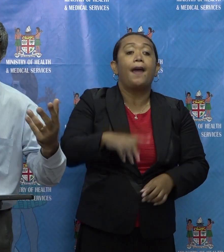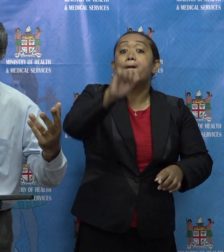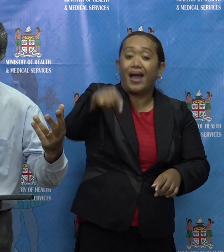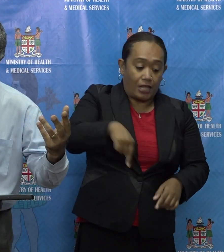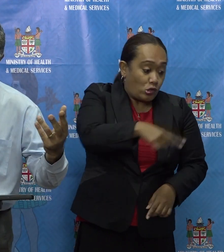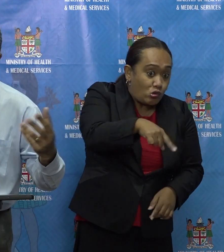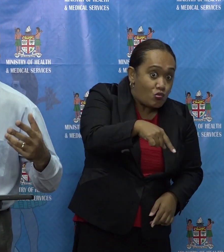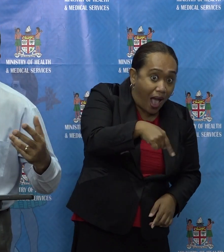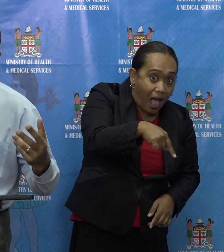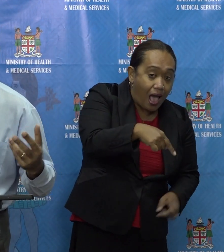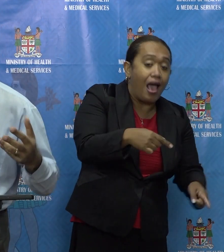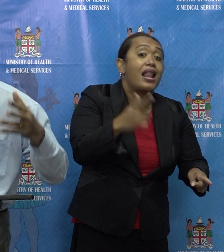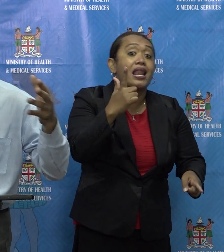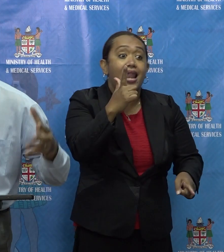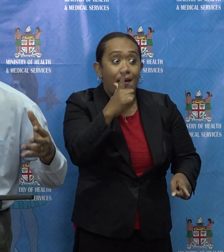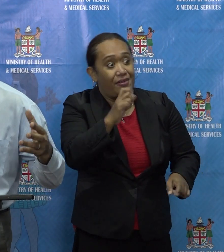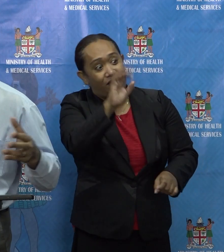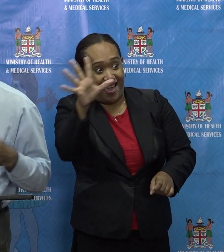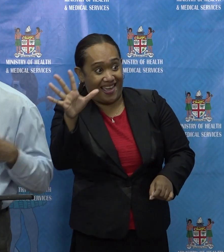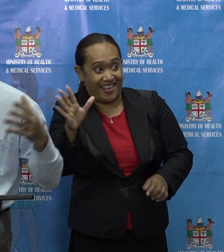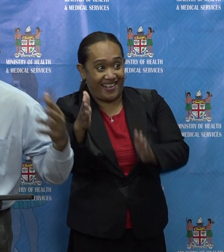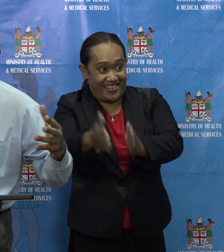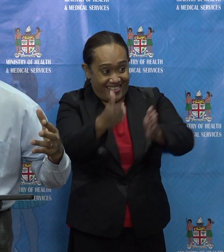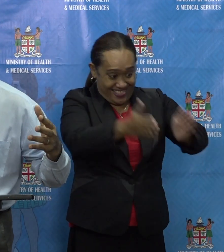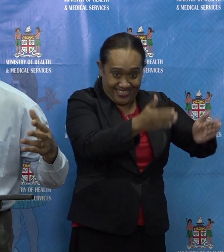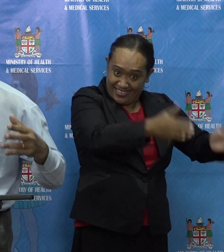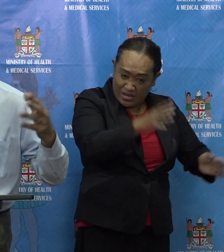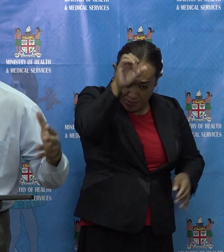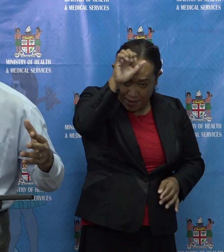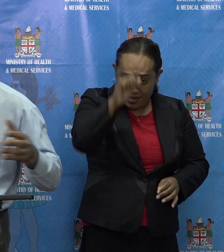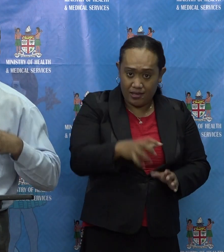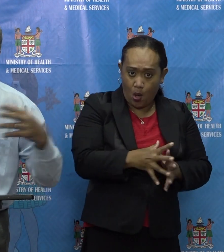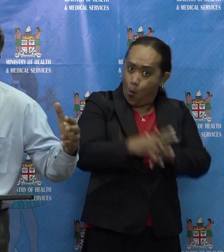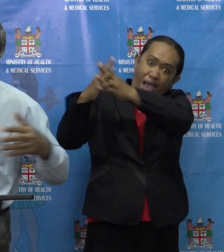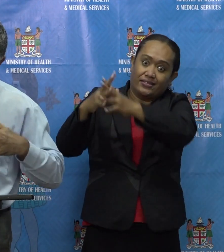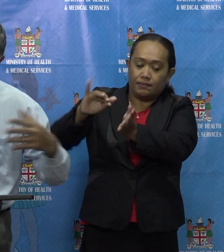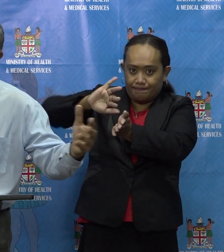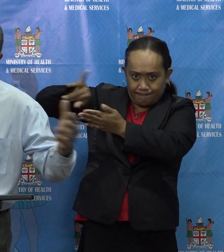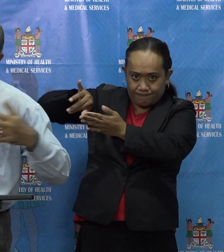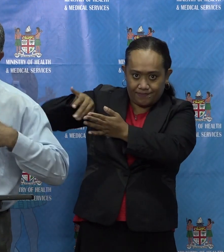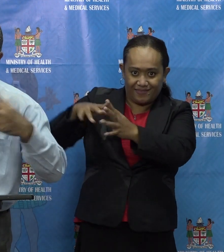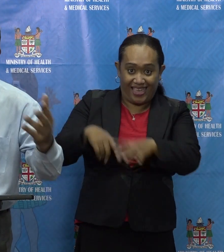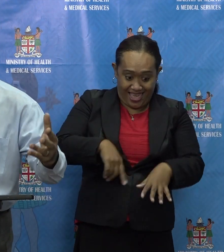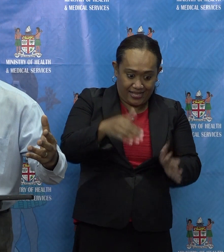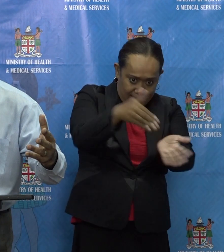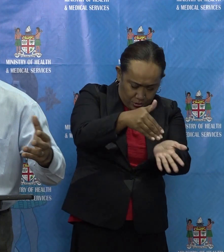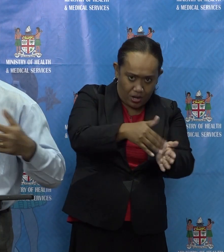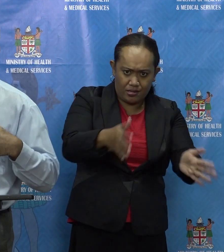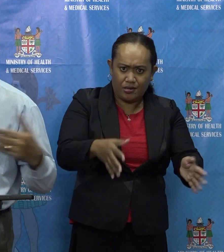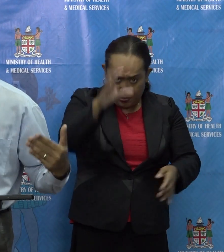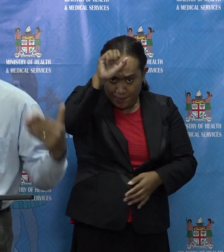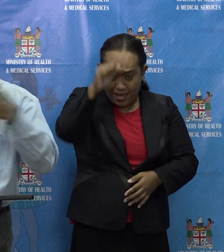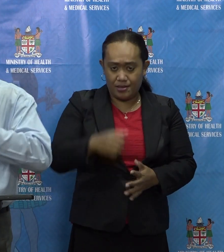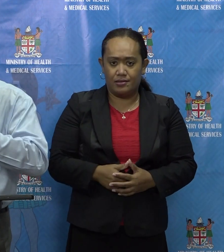the Lautoka-Nandi corridor, we consider that an outbreak contaminated zone. We consider this zone as